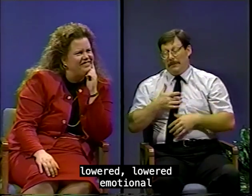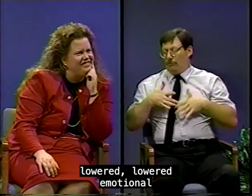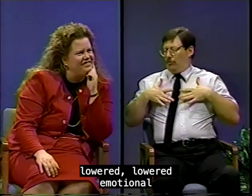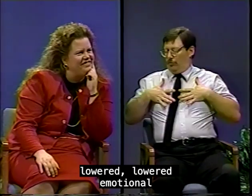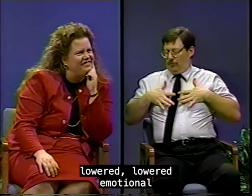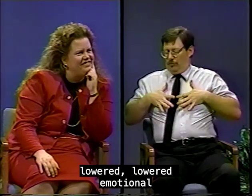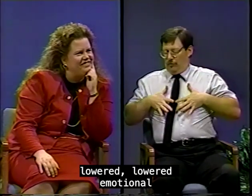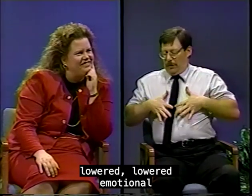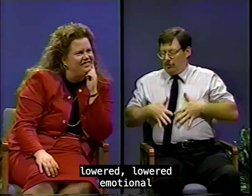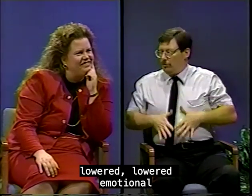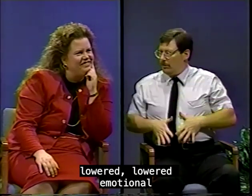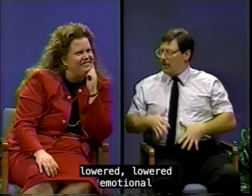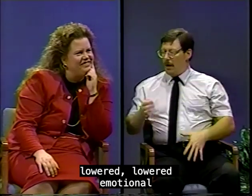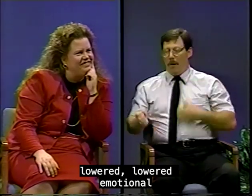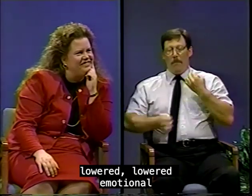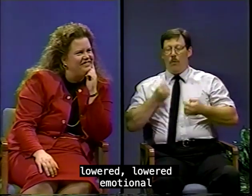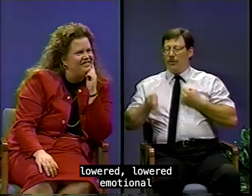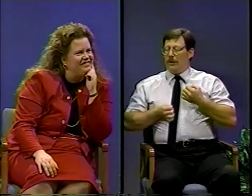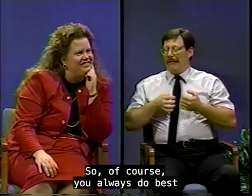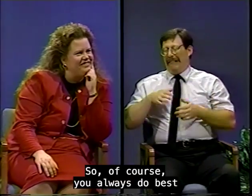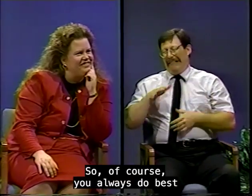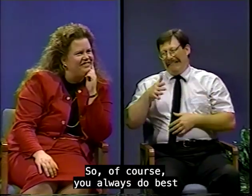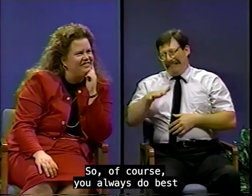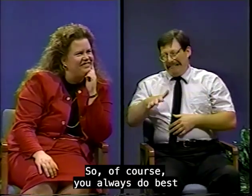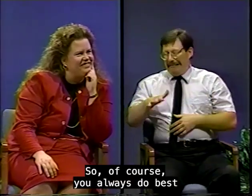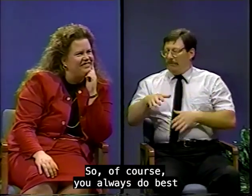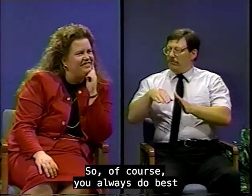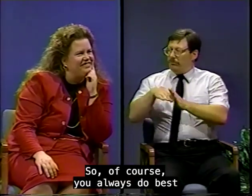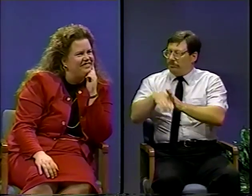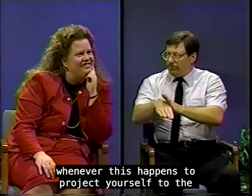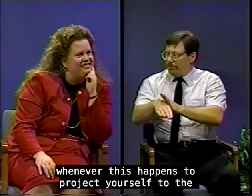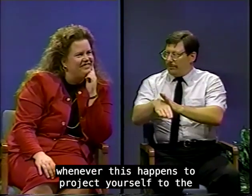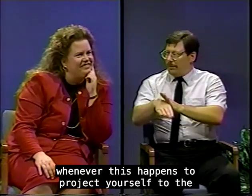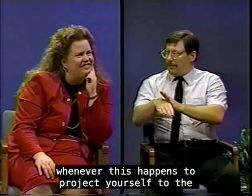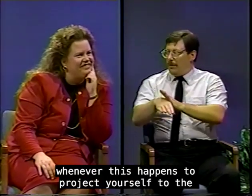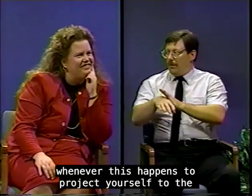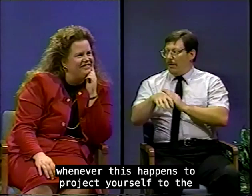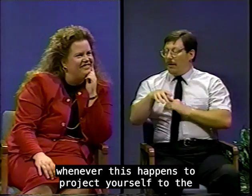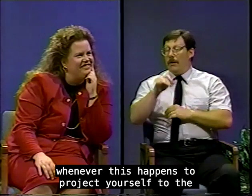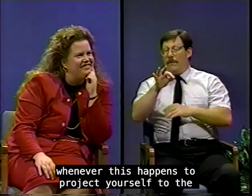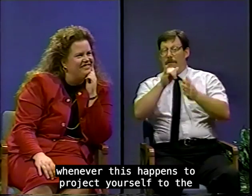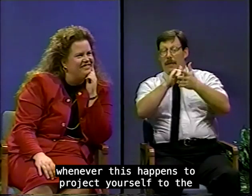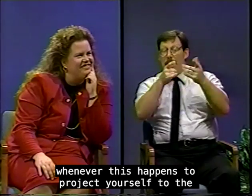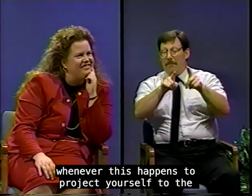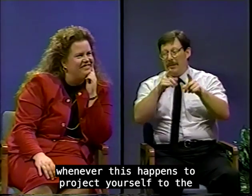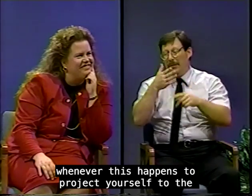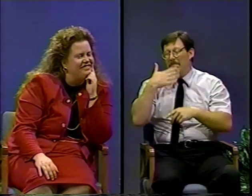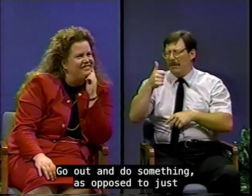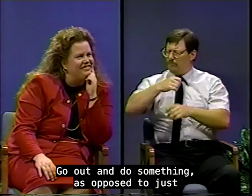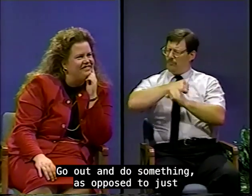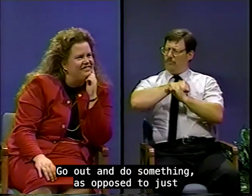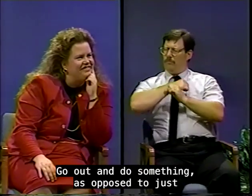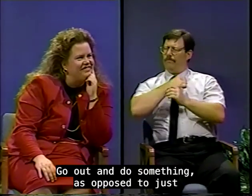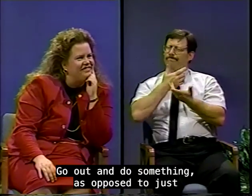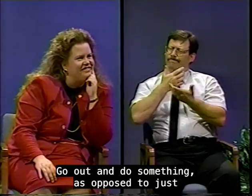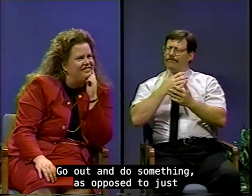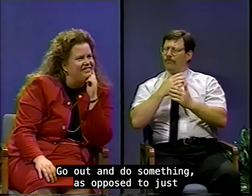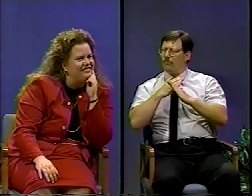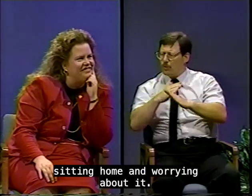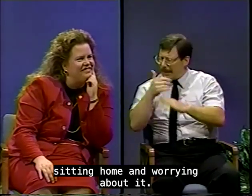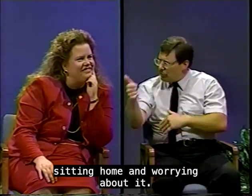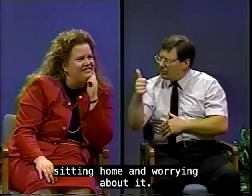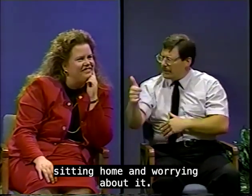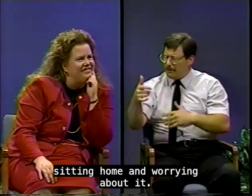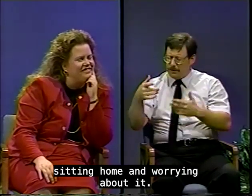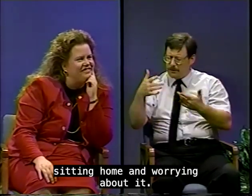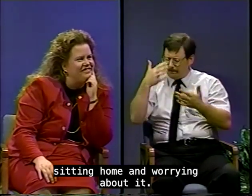emotional themes at times here. So, of course, you always do best whenever this happens to project yourself to the world, go out and do something, as opposed to